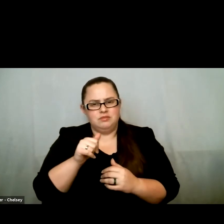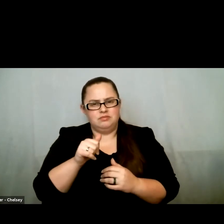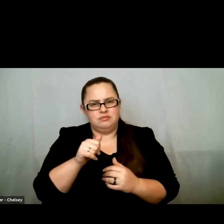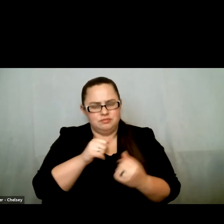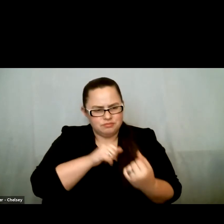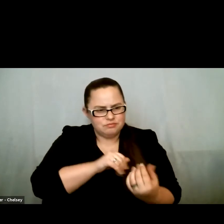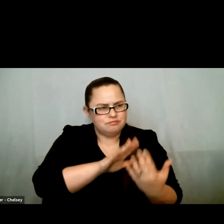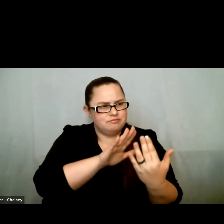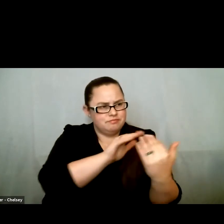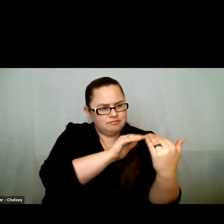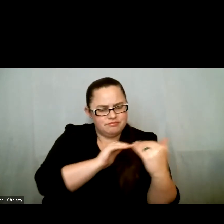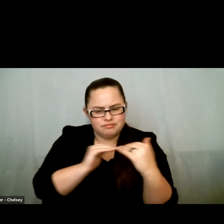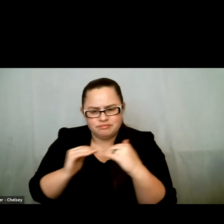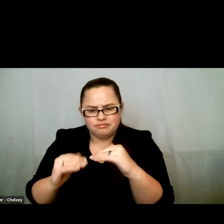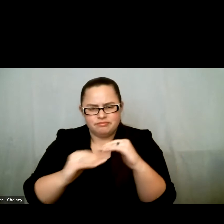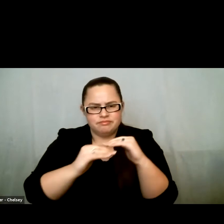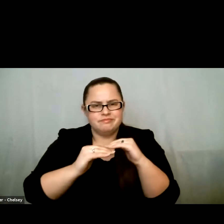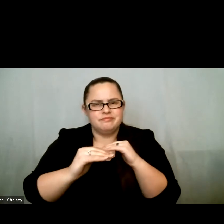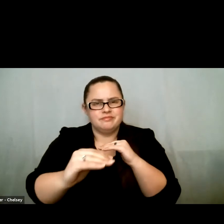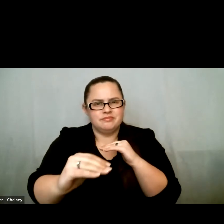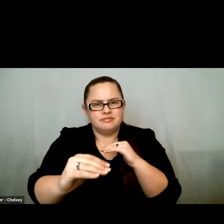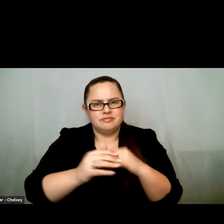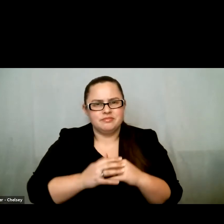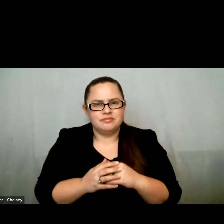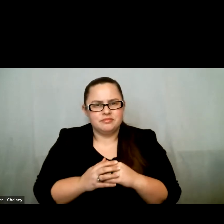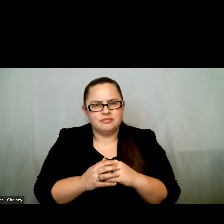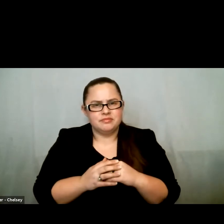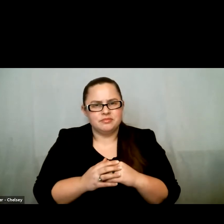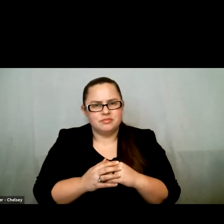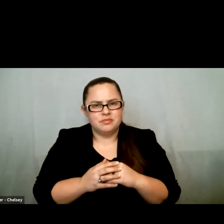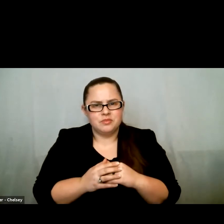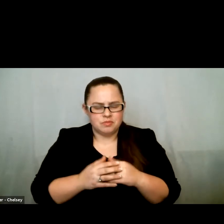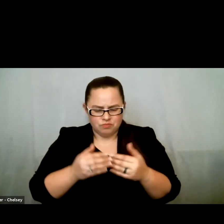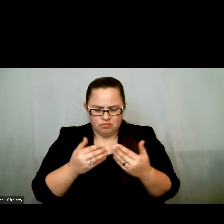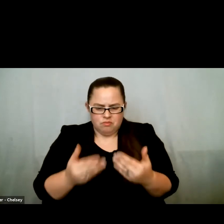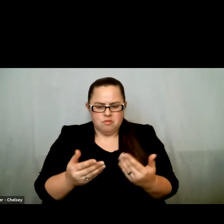with civility? Why don't we not commit acts of violence?